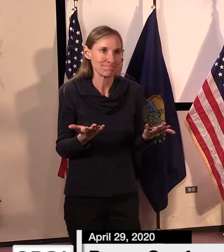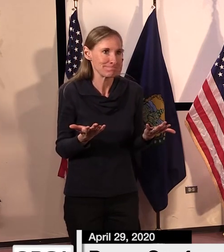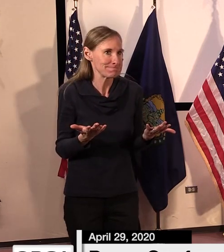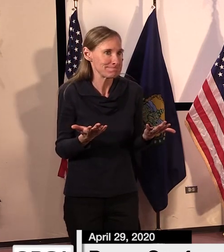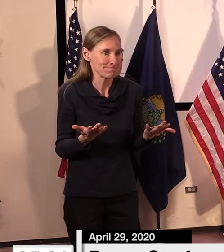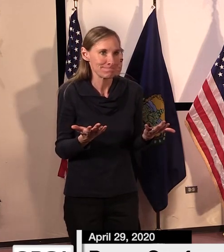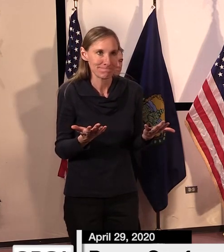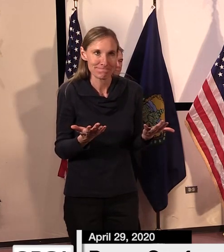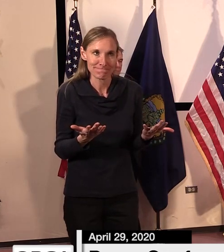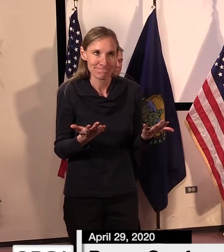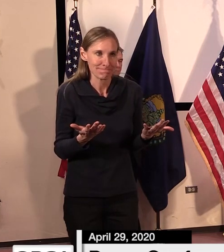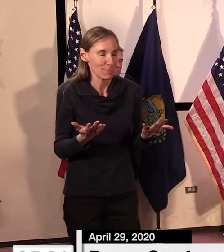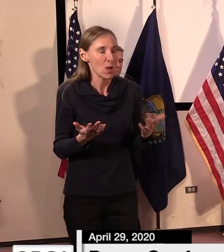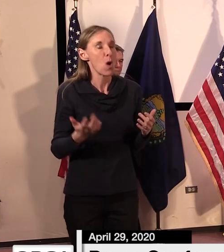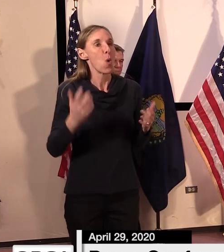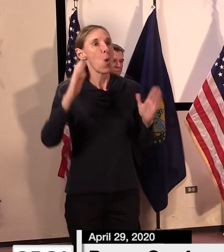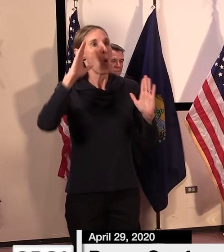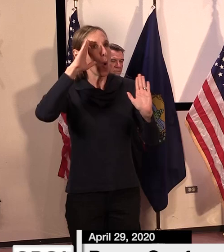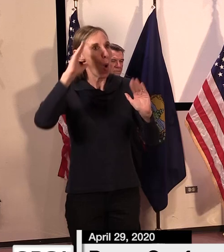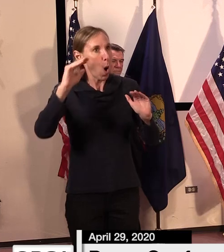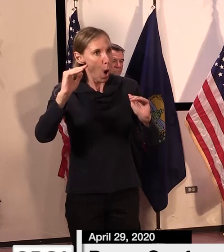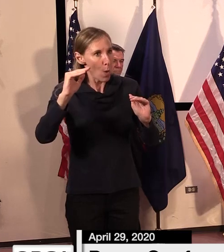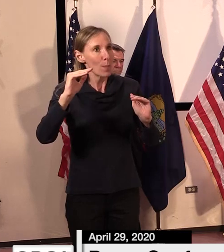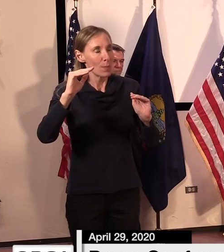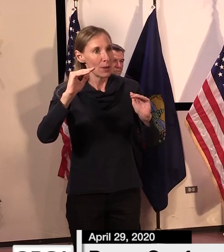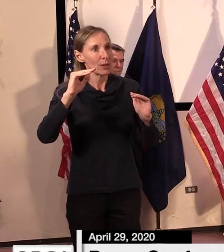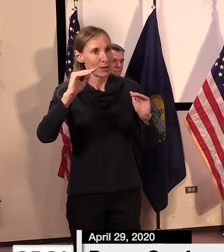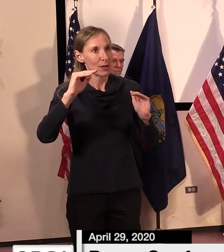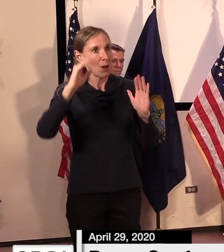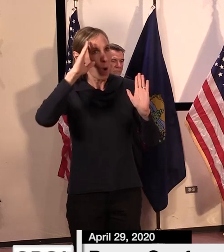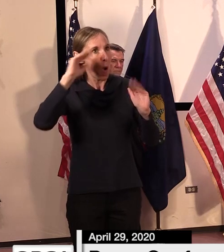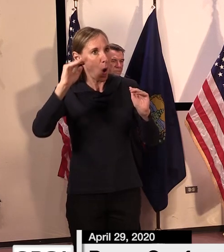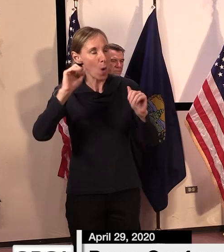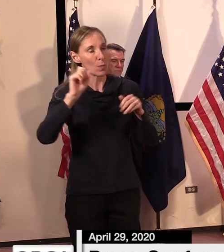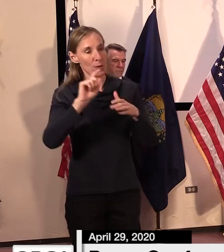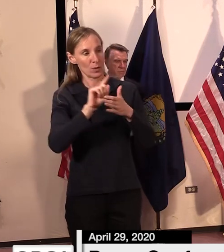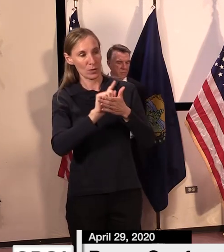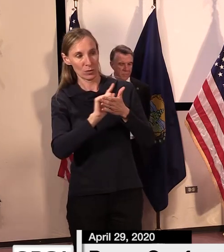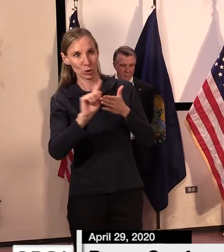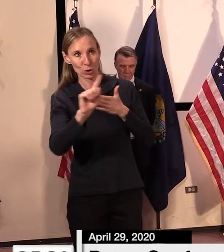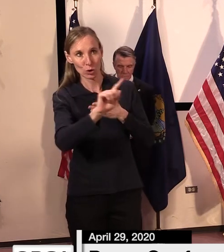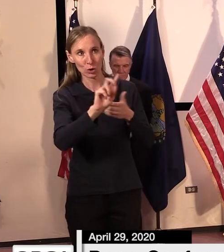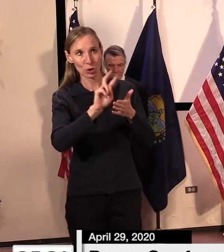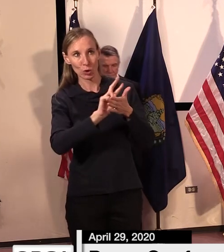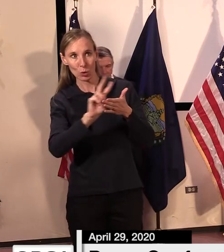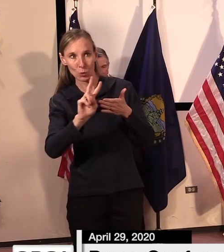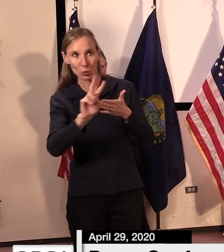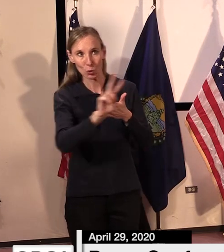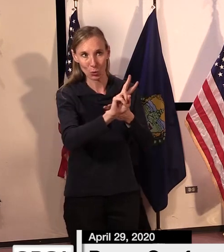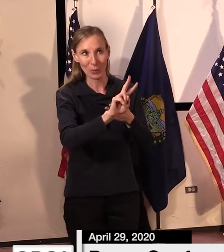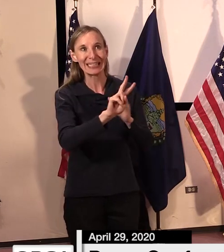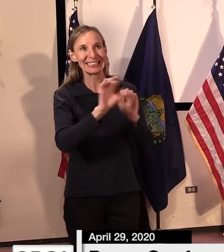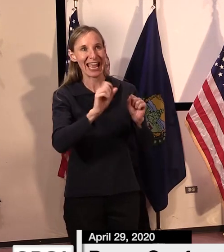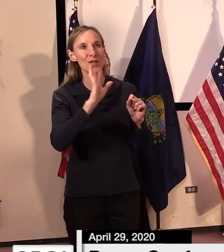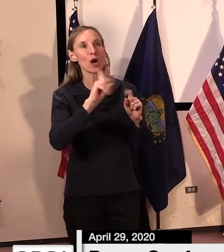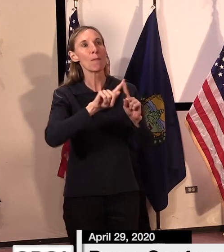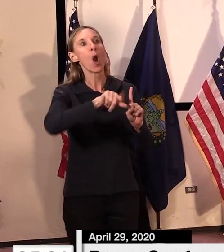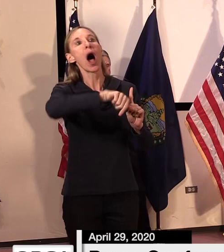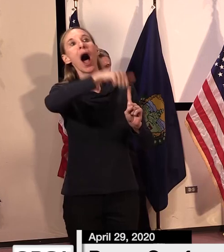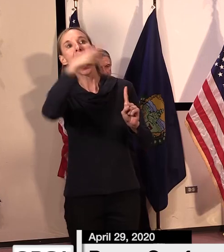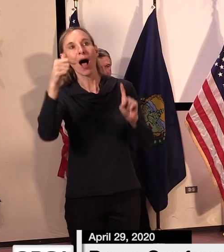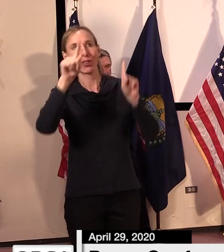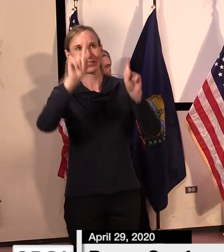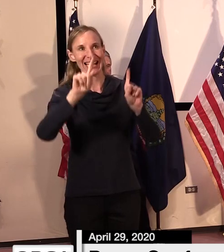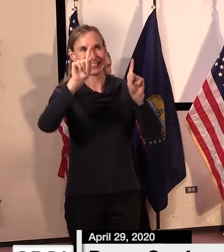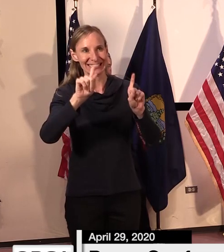ensuing several weeks, we can go back to talking about that other type of testing that we've purposely avoided today, the